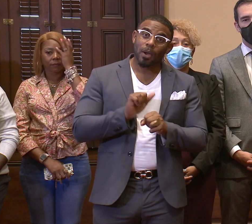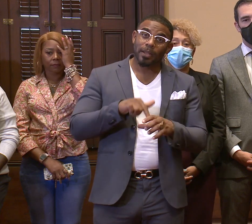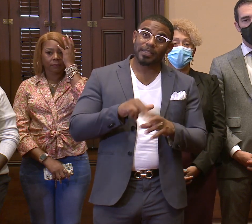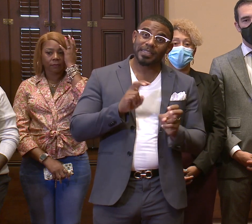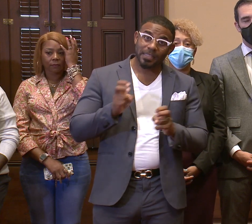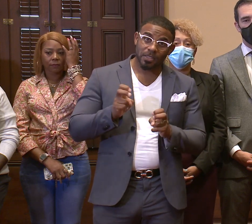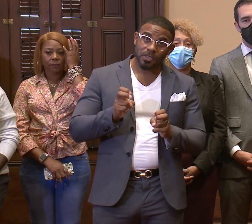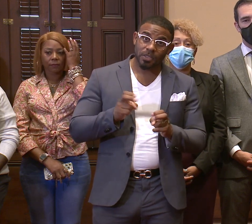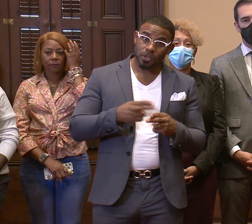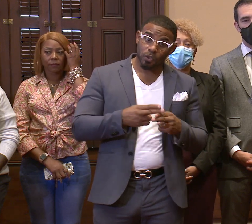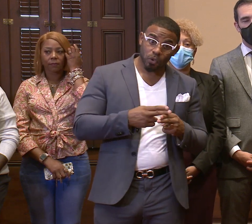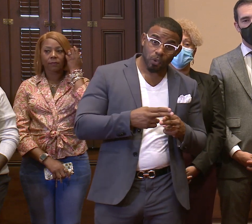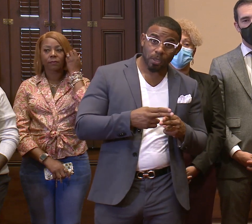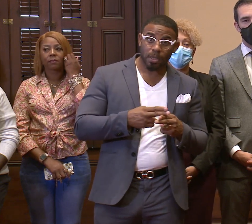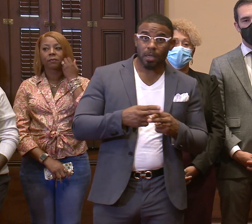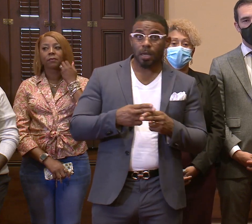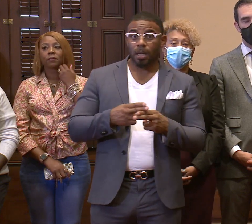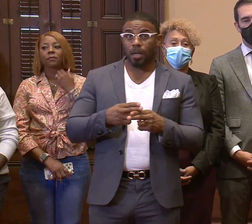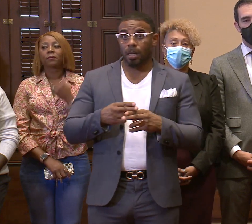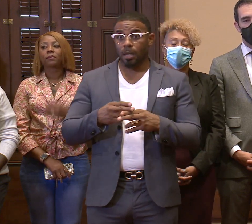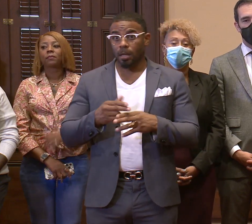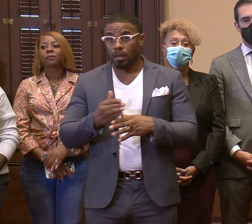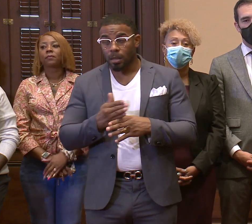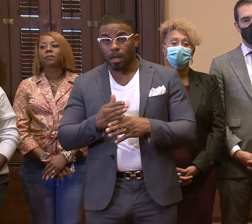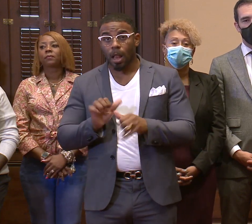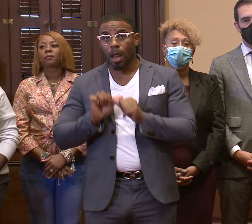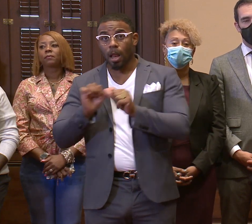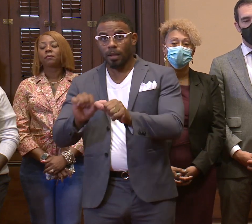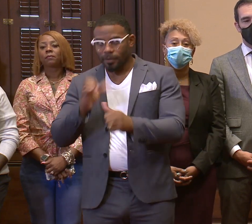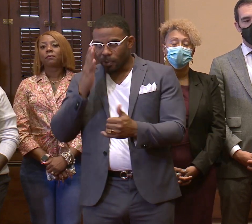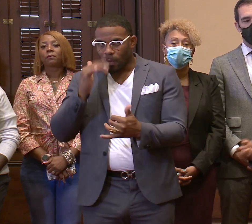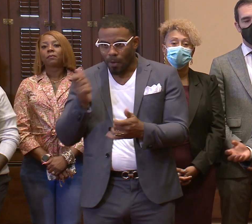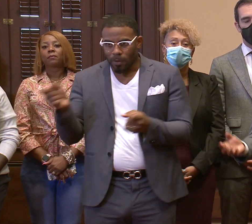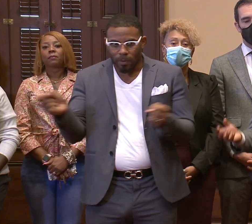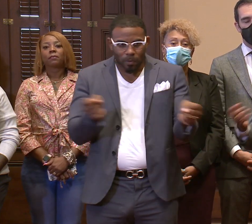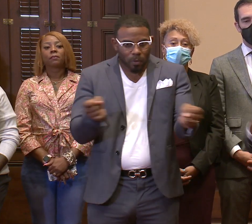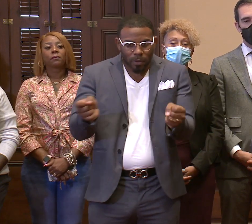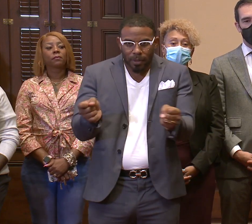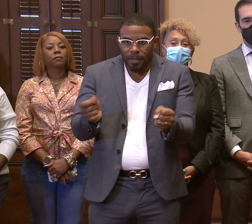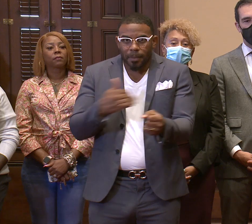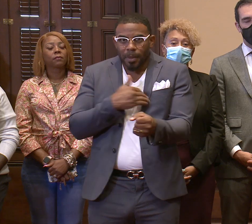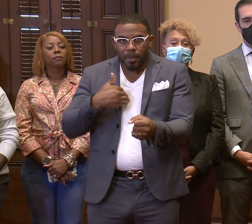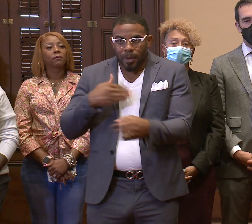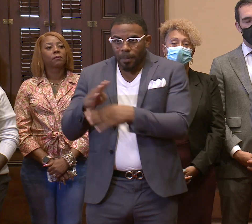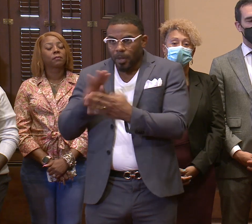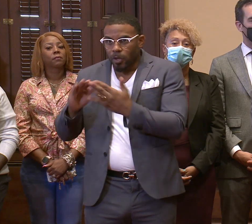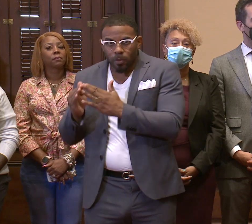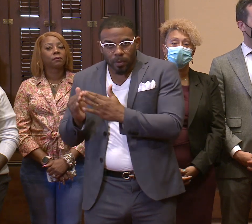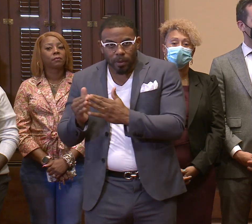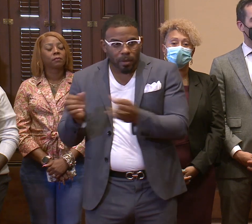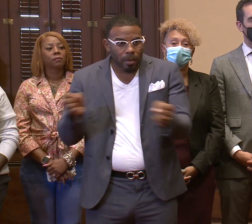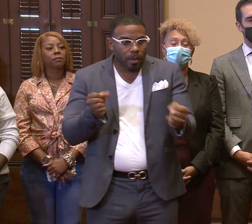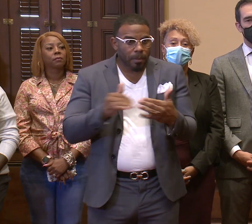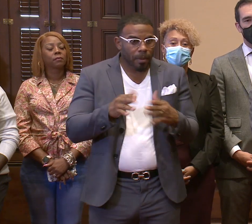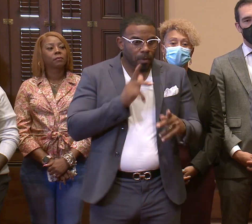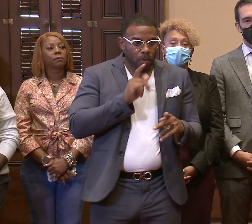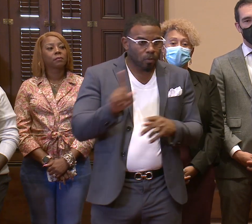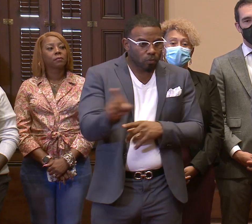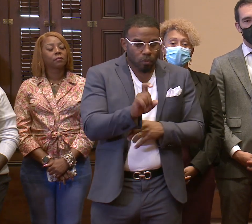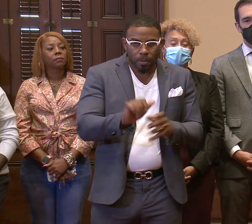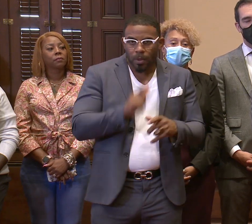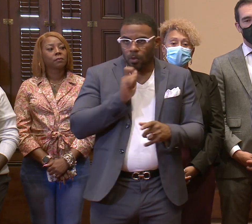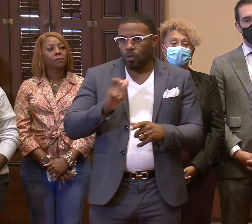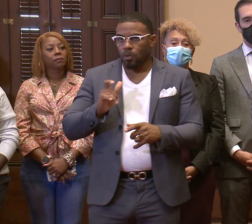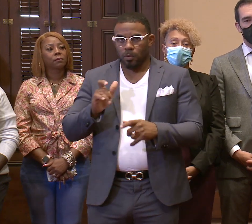this issue in the short, immediate, and the long term. This is why we've pulled together members of the business community, people who squeegee, people